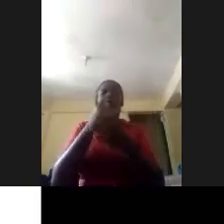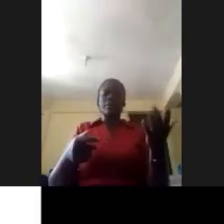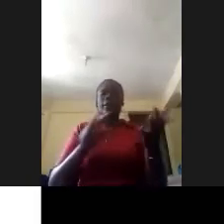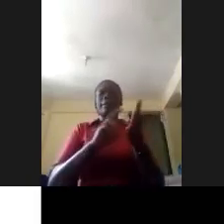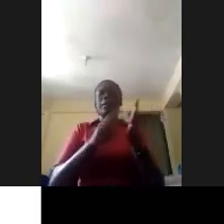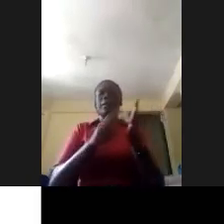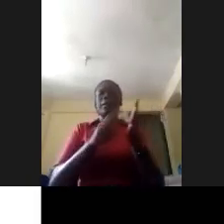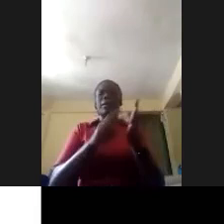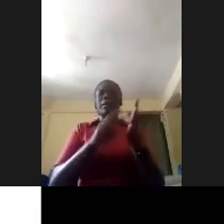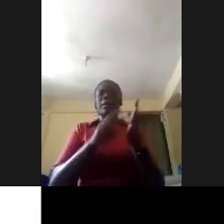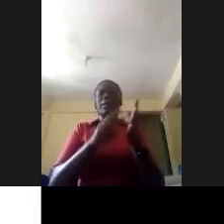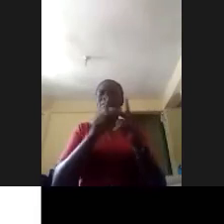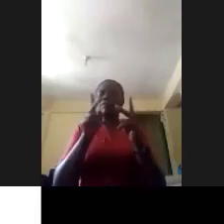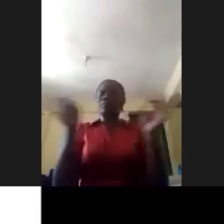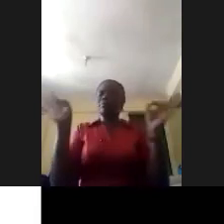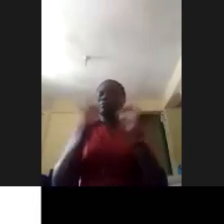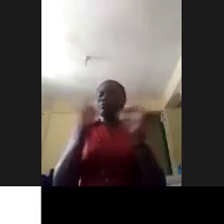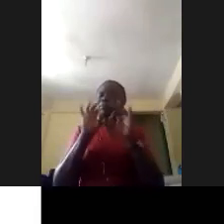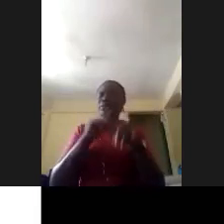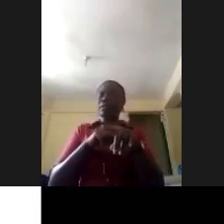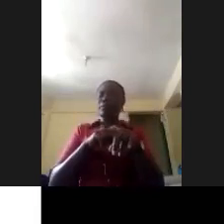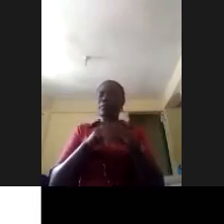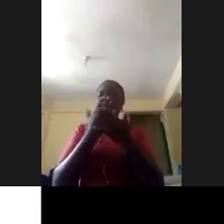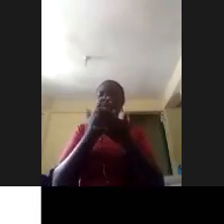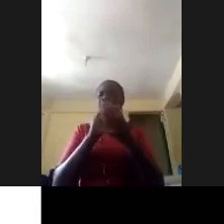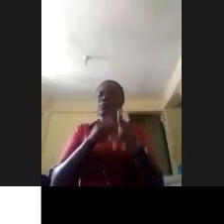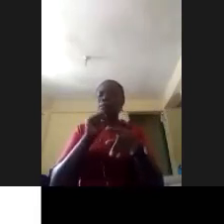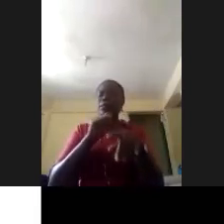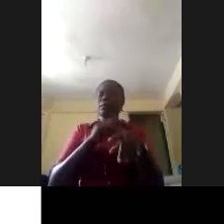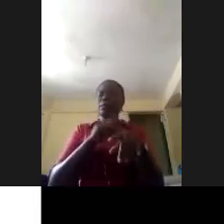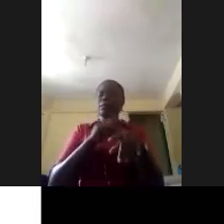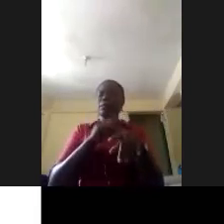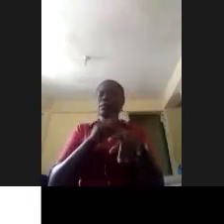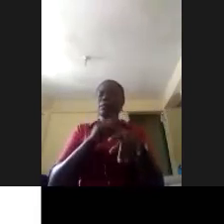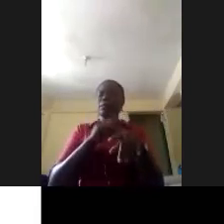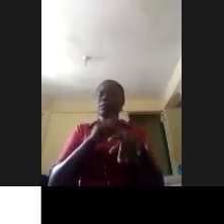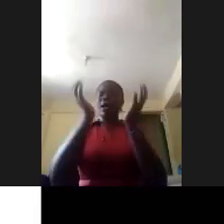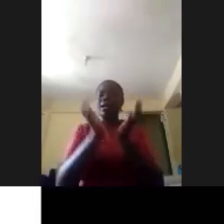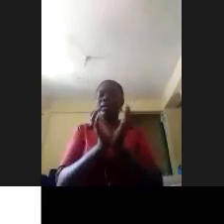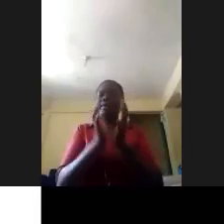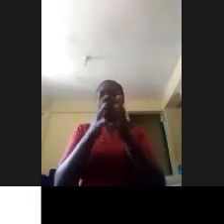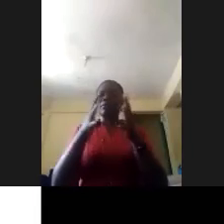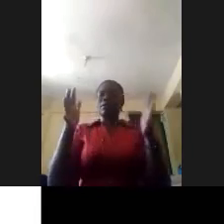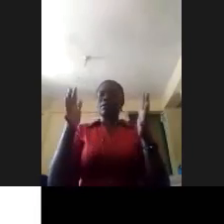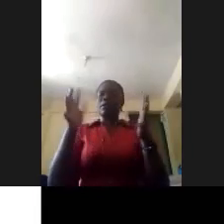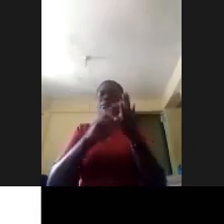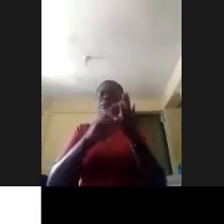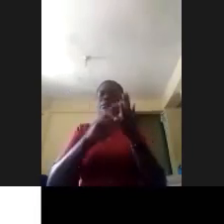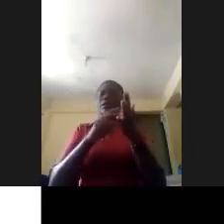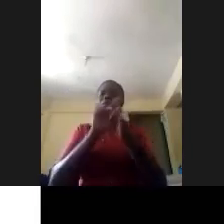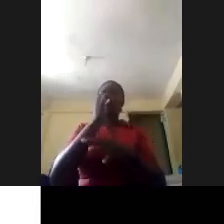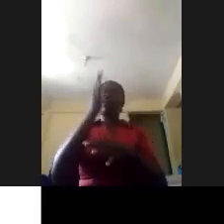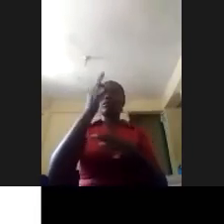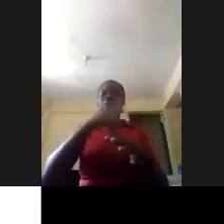pretty exciting time. Sometimes when I look out across the wide expanse that is my future, I can